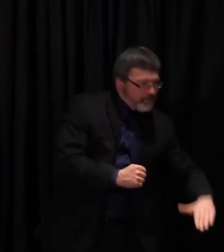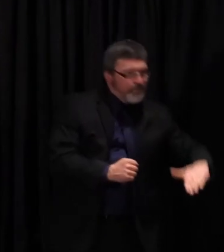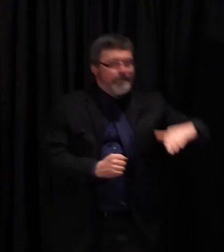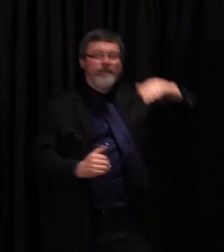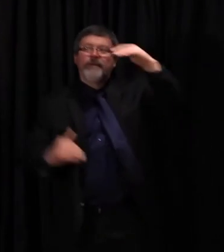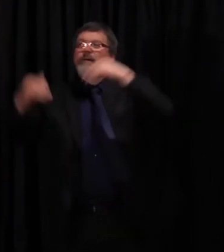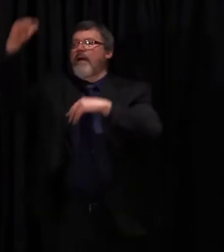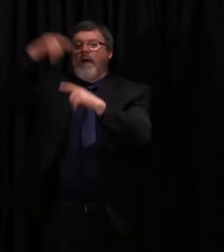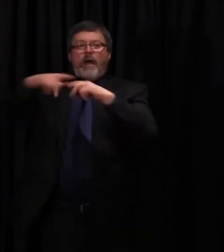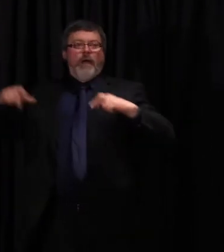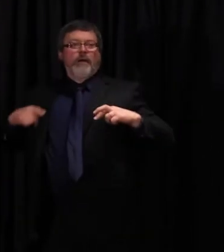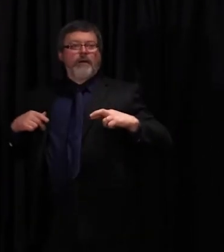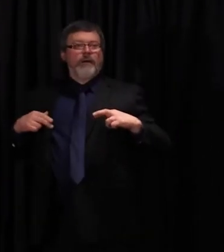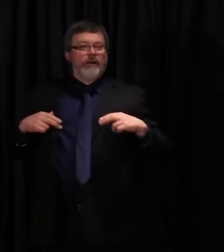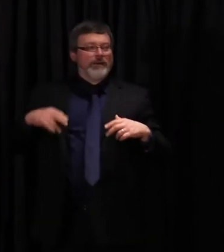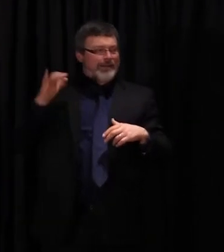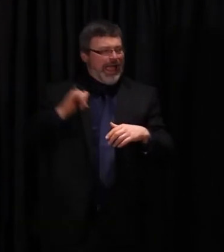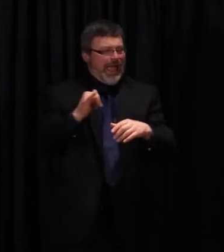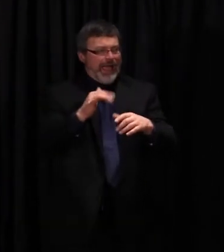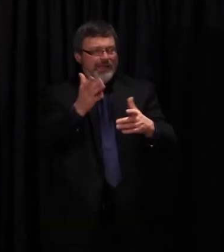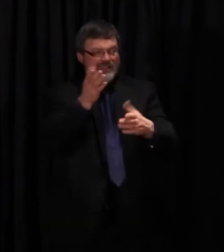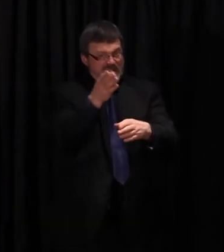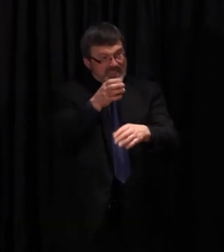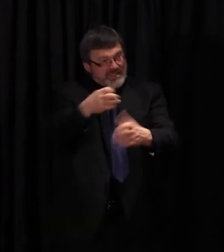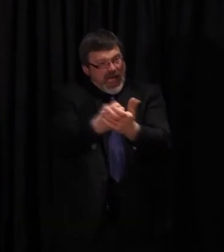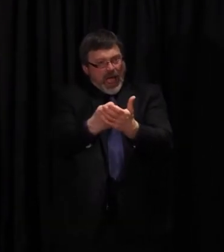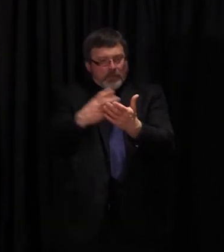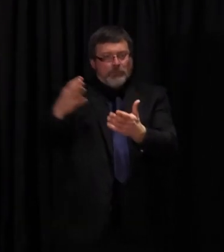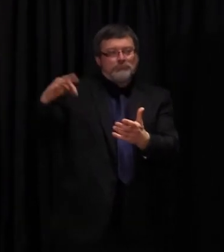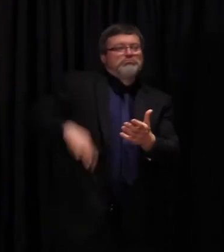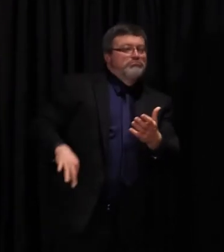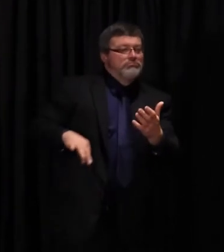be one of the best economic development tools we could ever ask for.